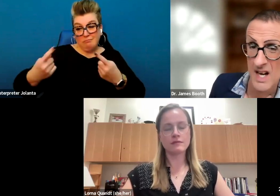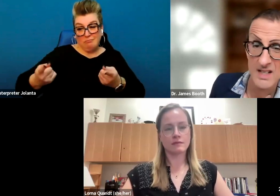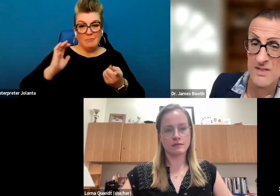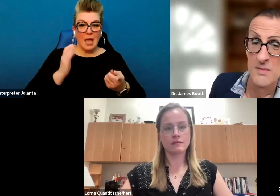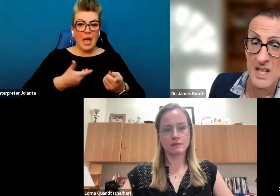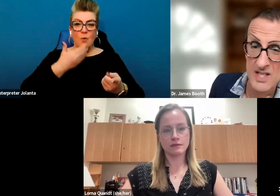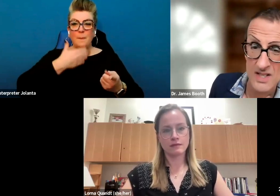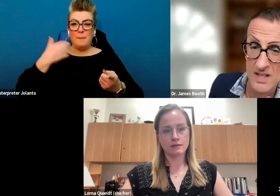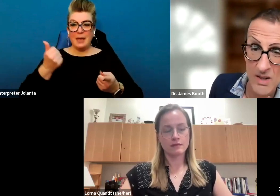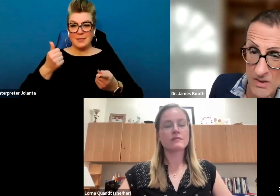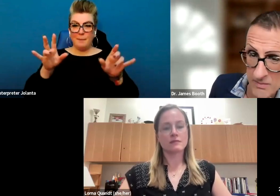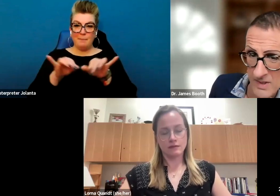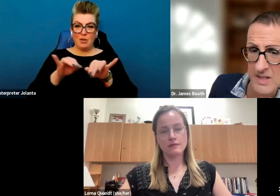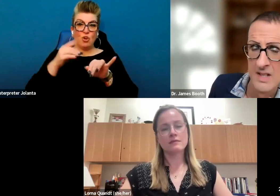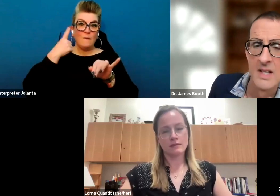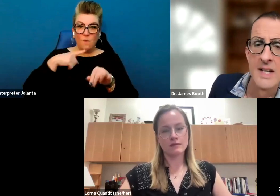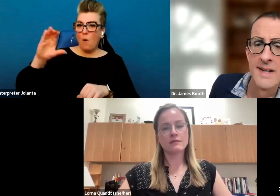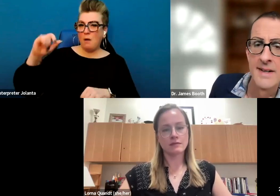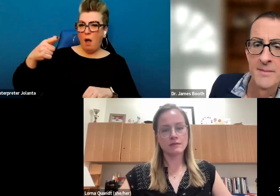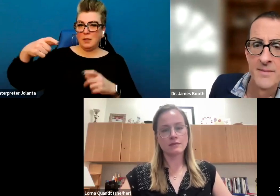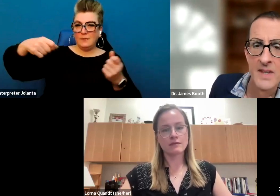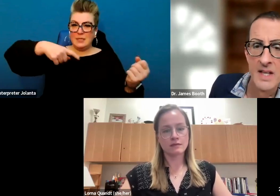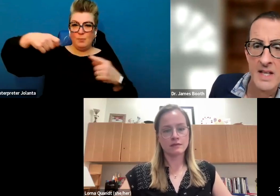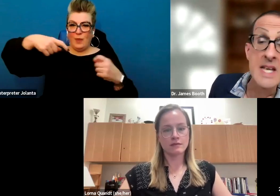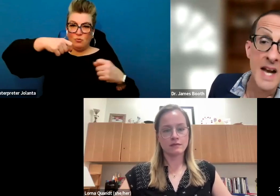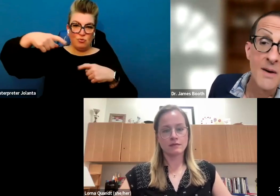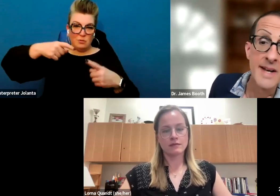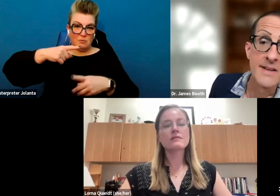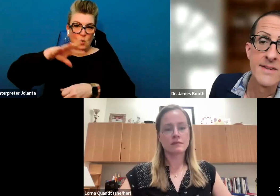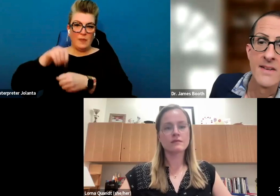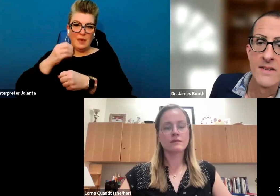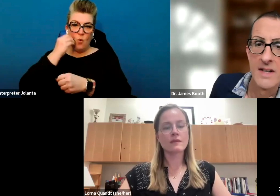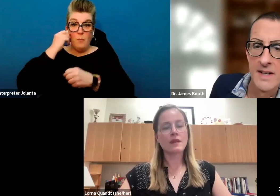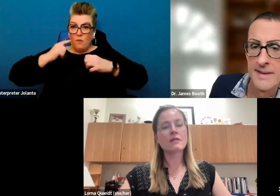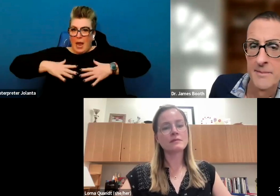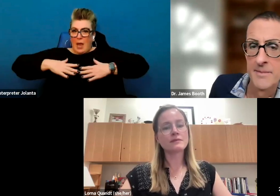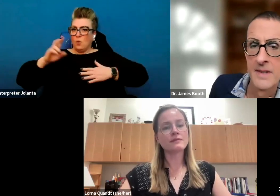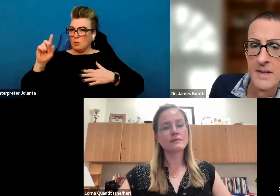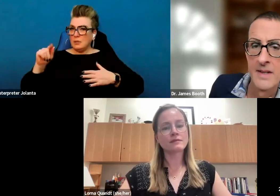like cognitive stimulation in the home um, in our data set.